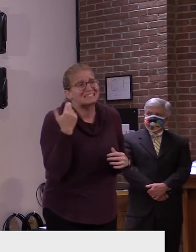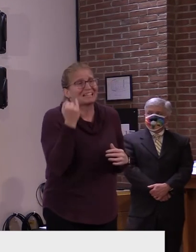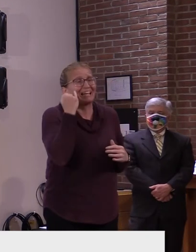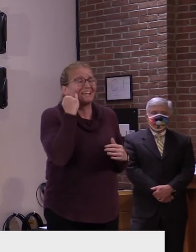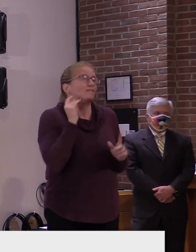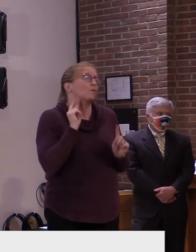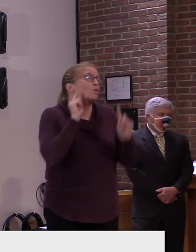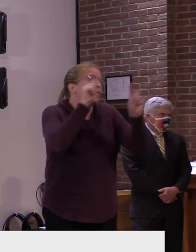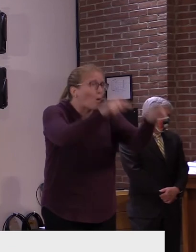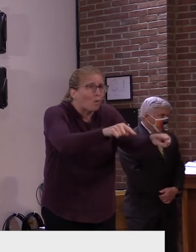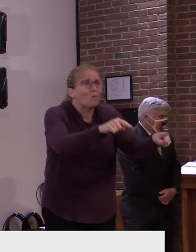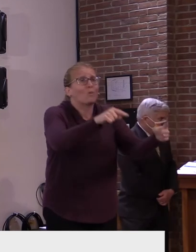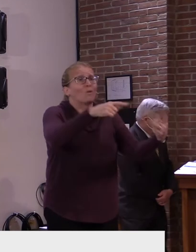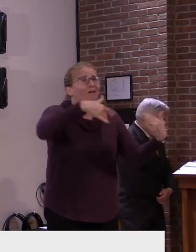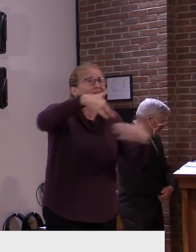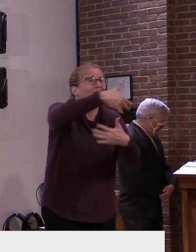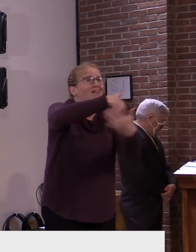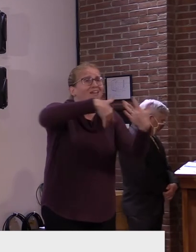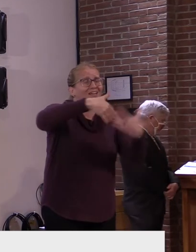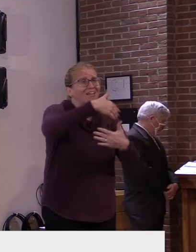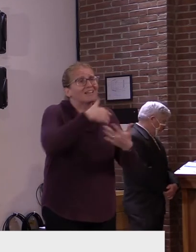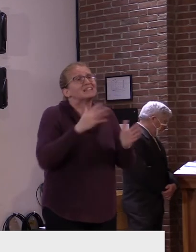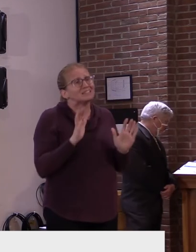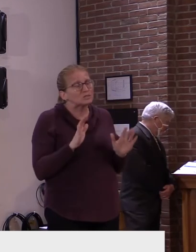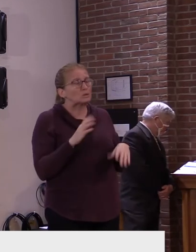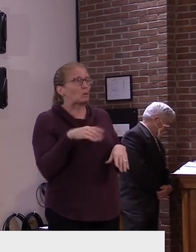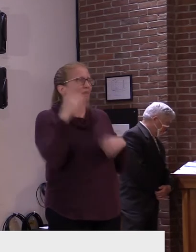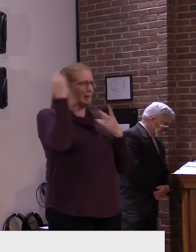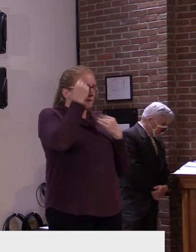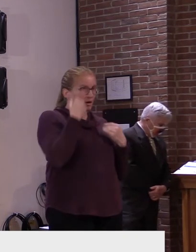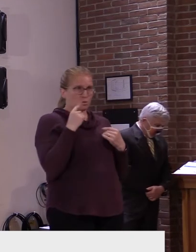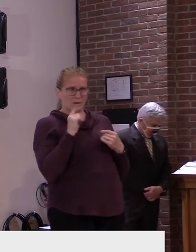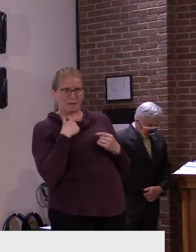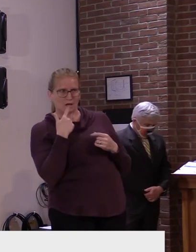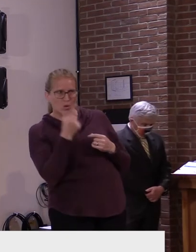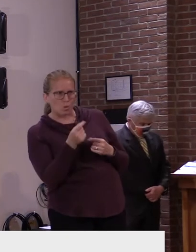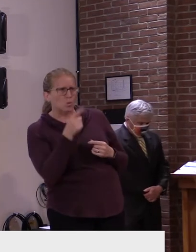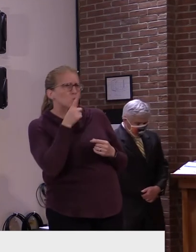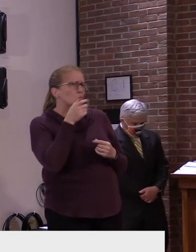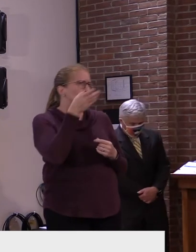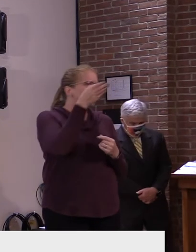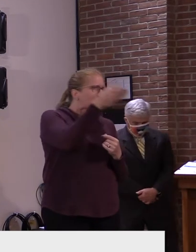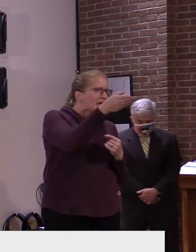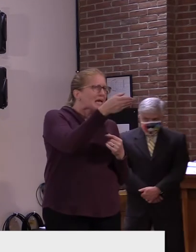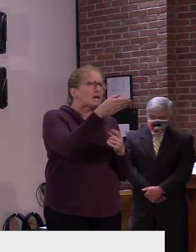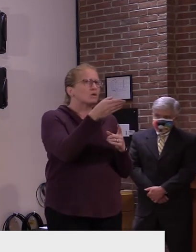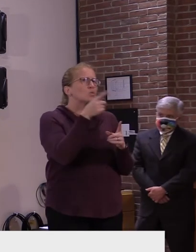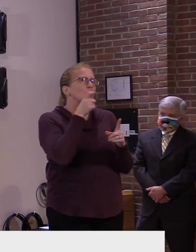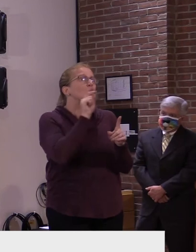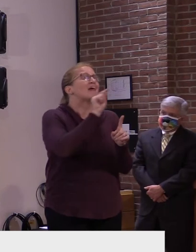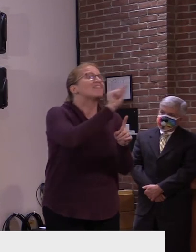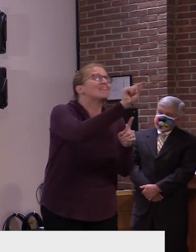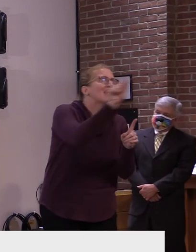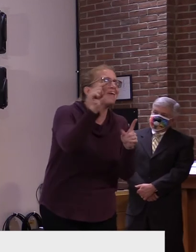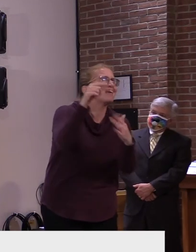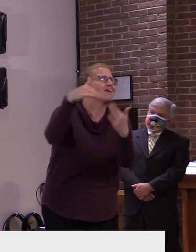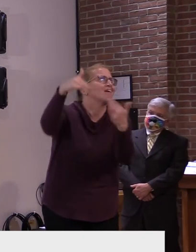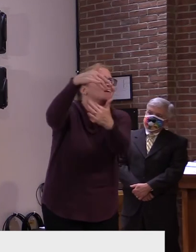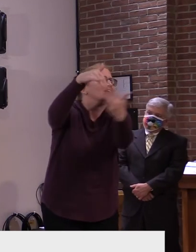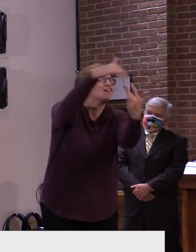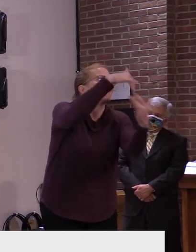you're doing be aware of the situation and who you're going to come in contact with and you're going to make that determination on your own